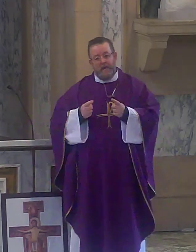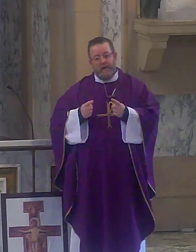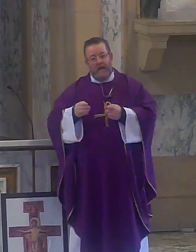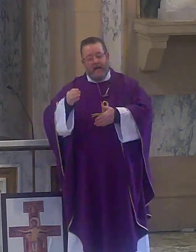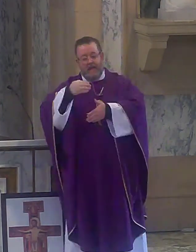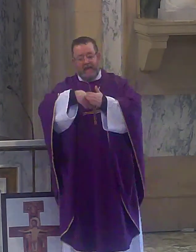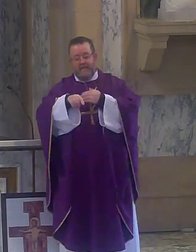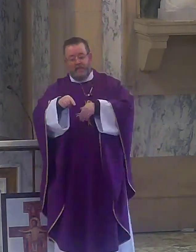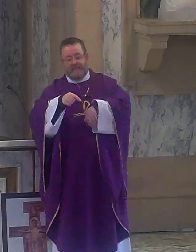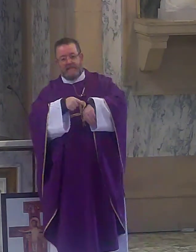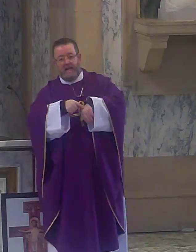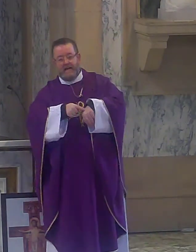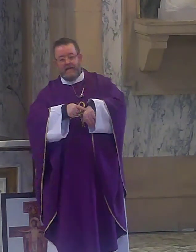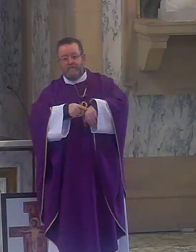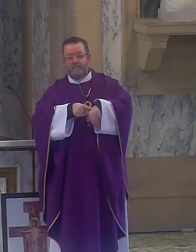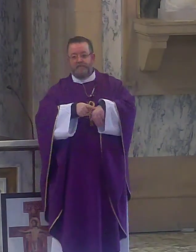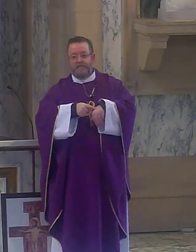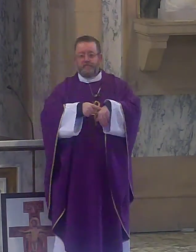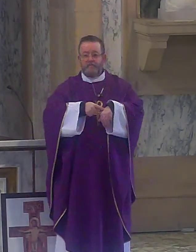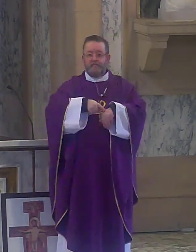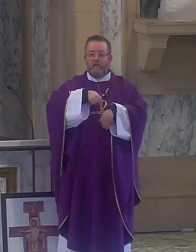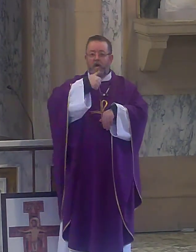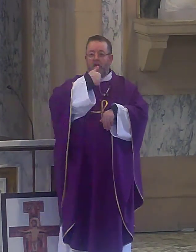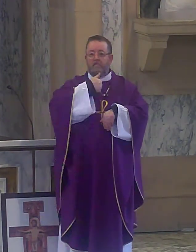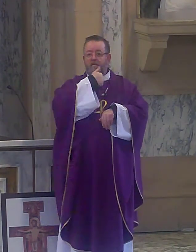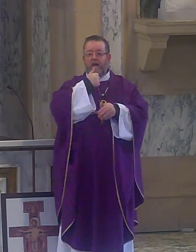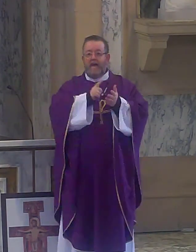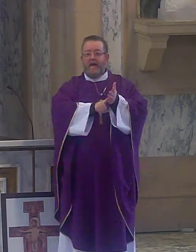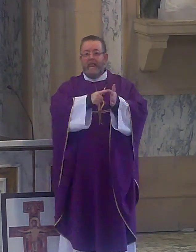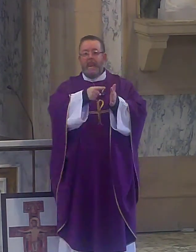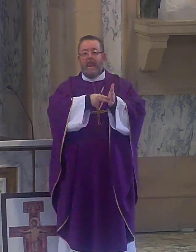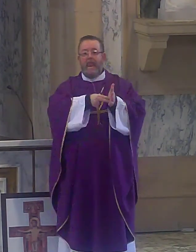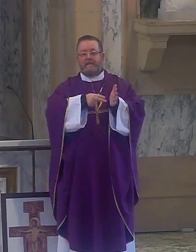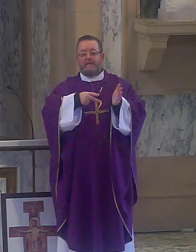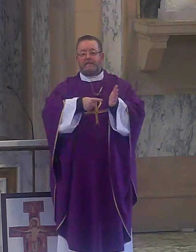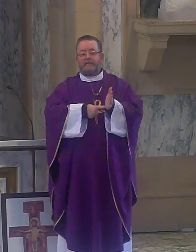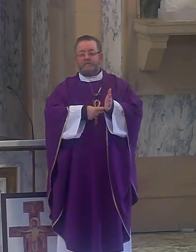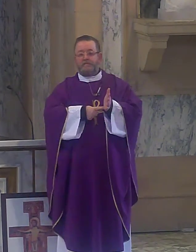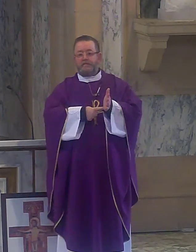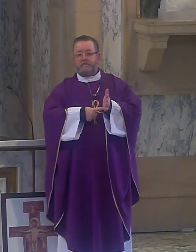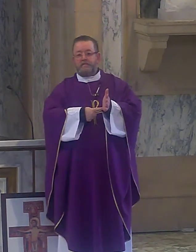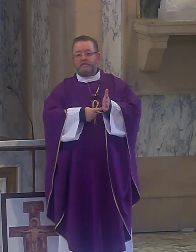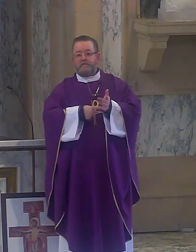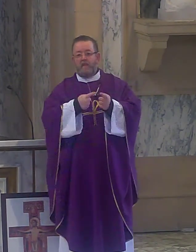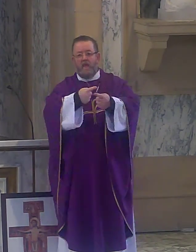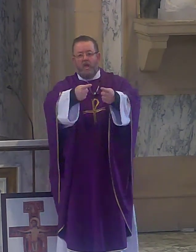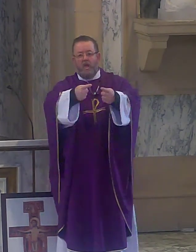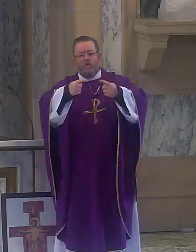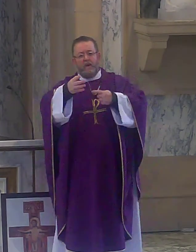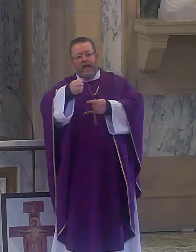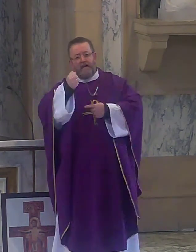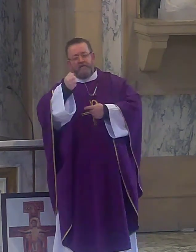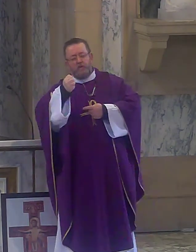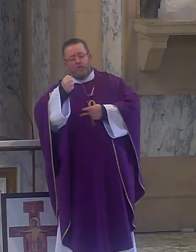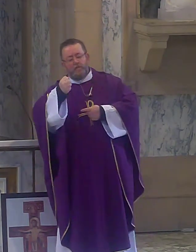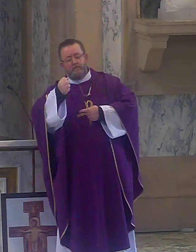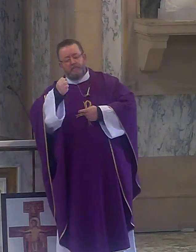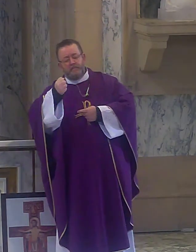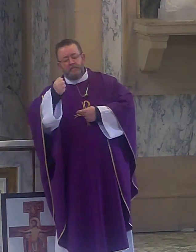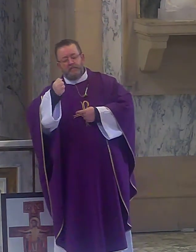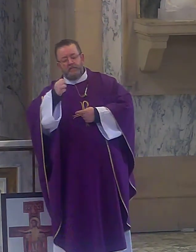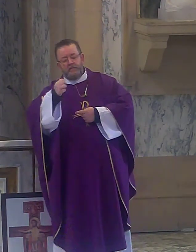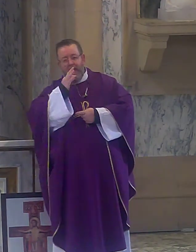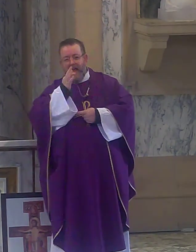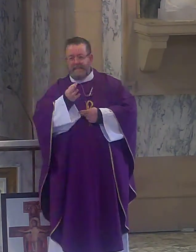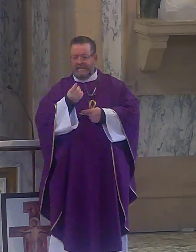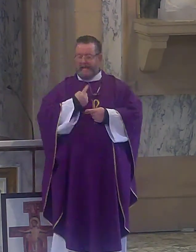we are in this time of lent we have to